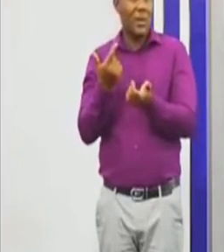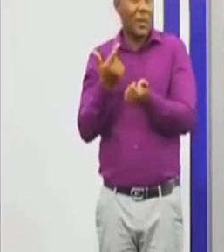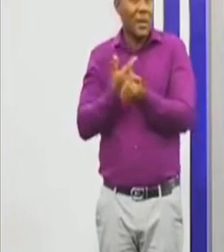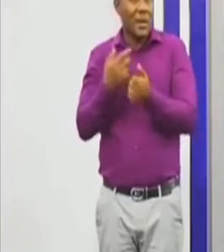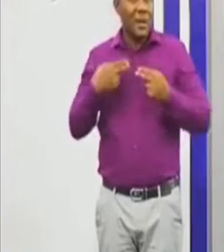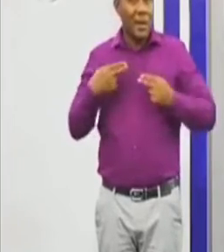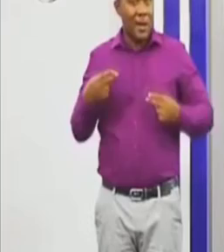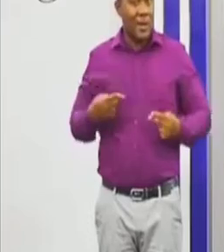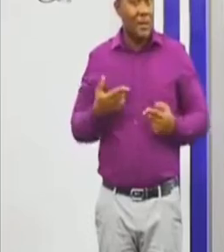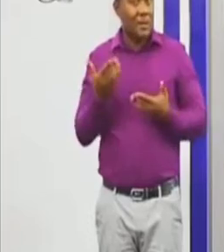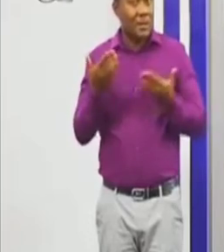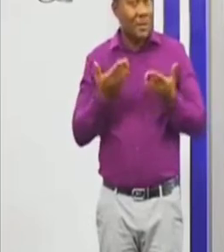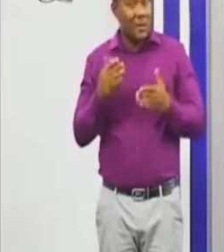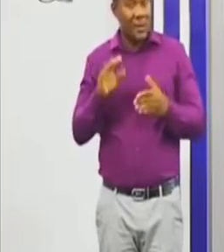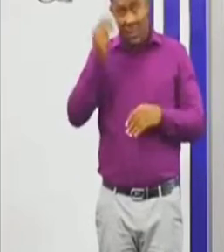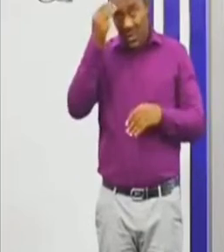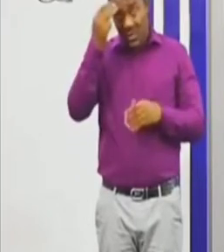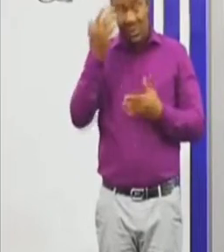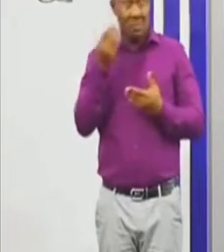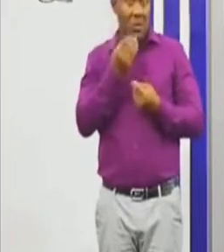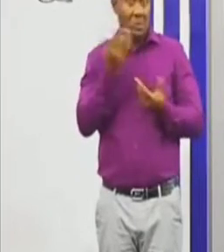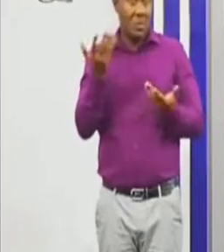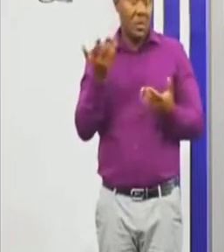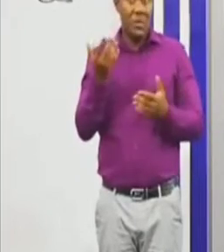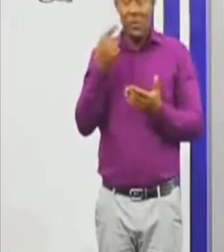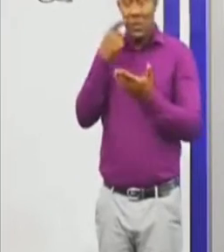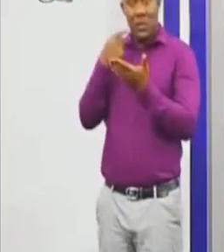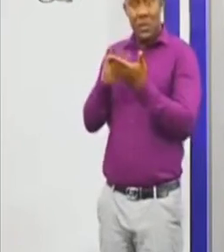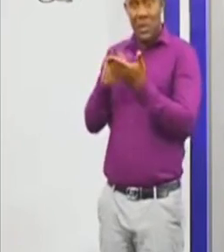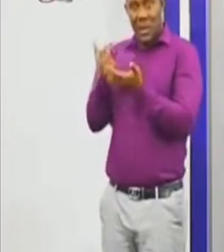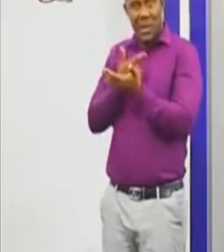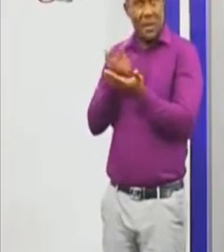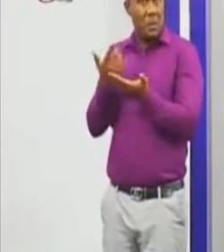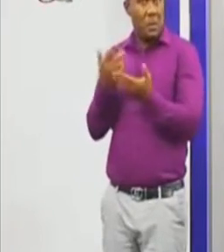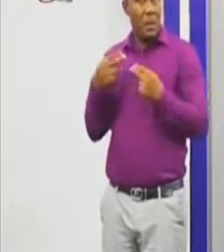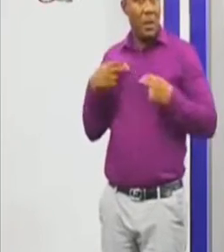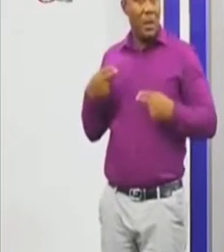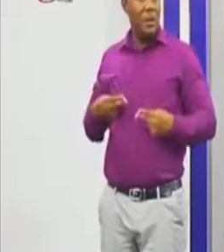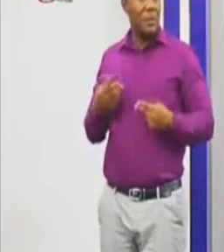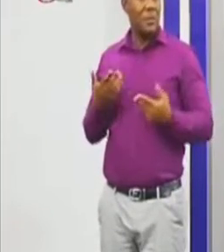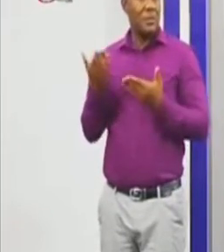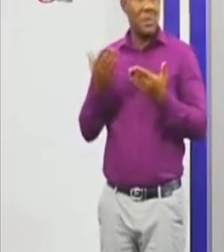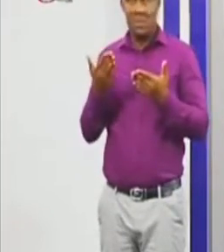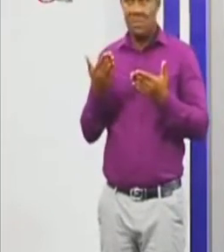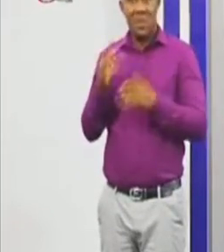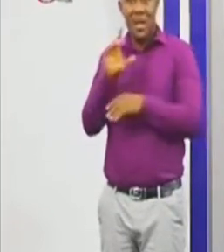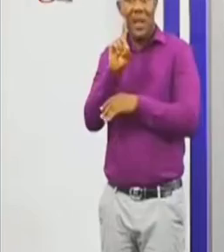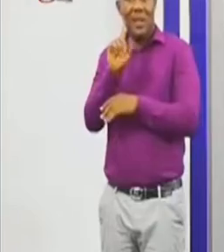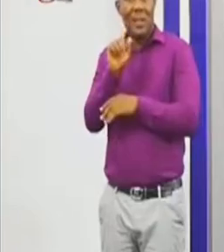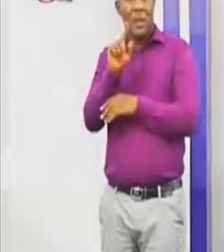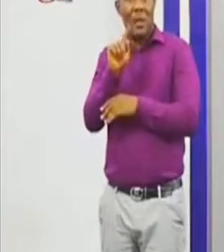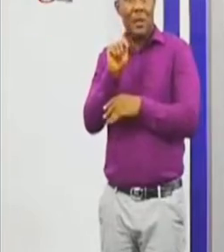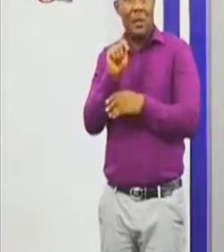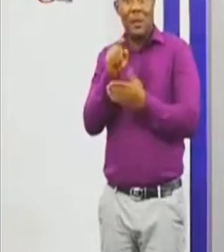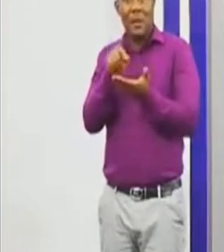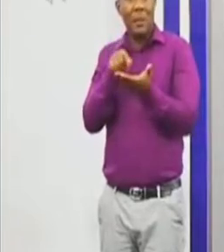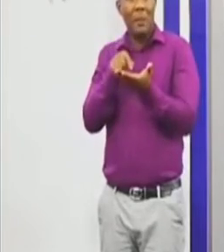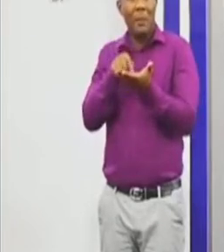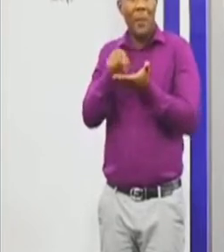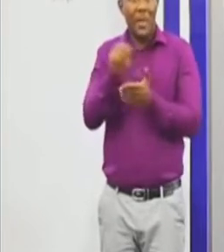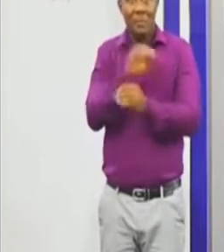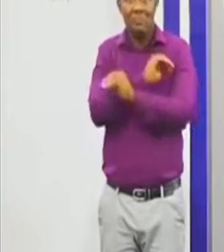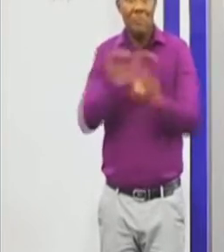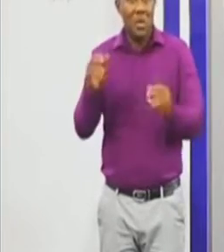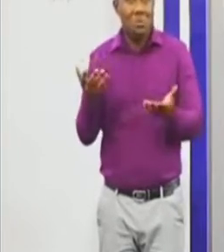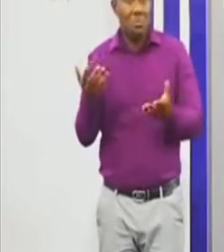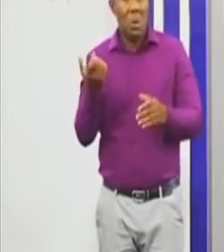Ministry of Information. So if you go to the Ghana Health Service website, you're not using any data. If you seek information